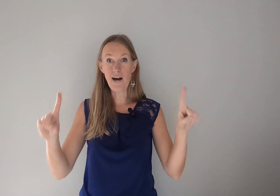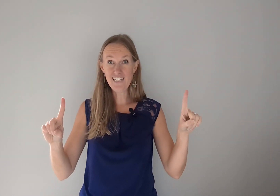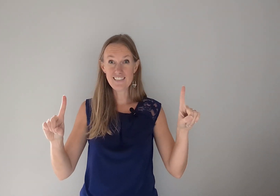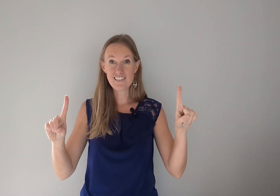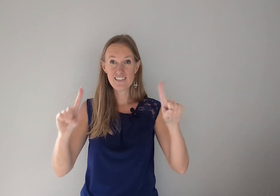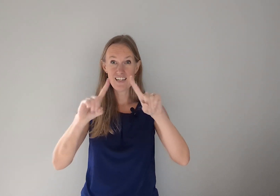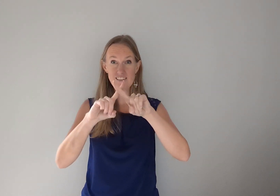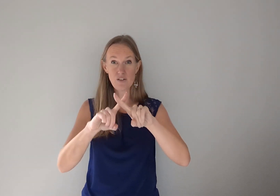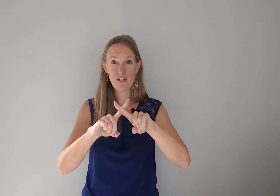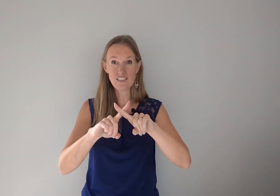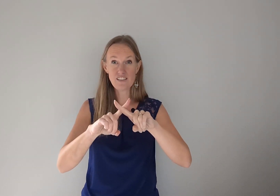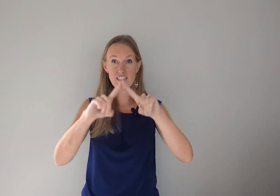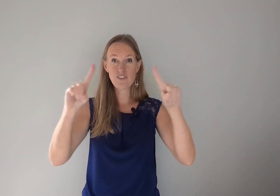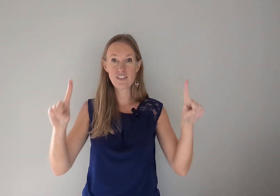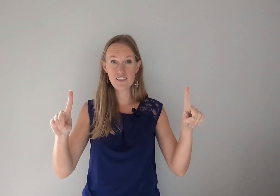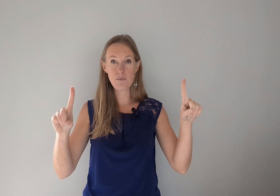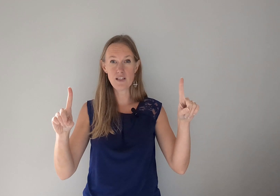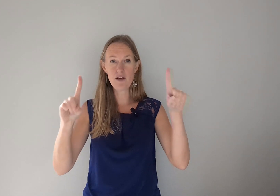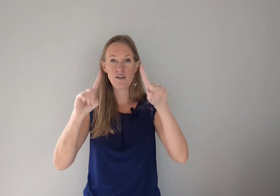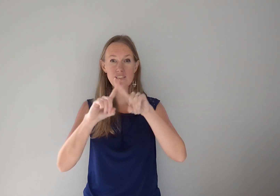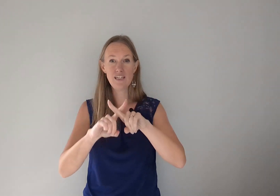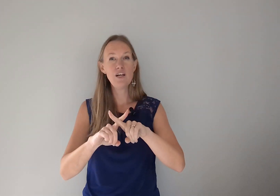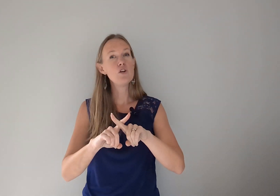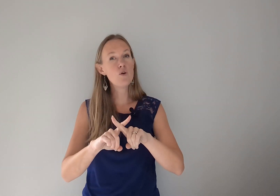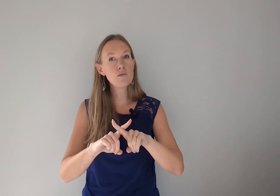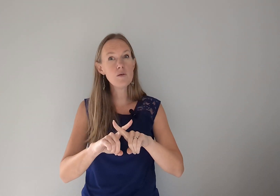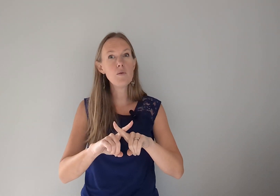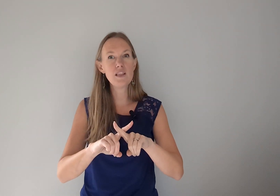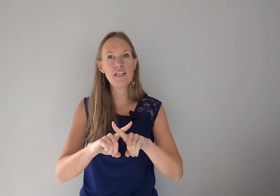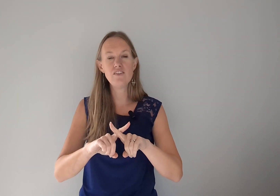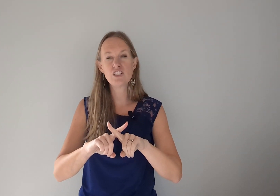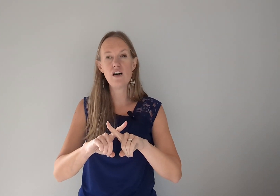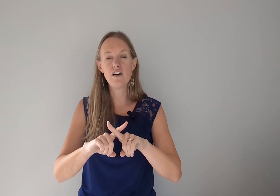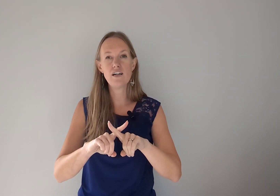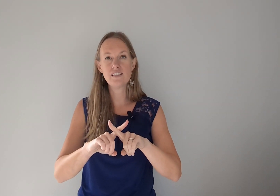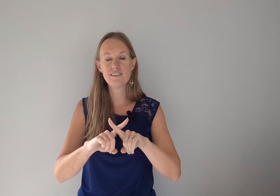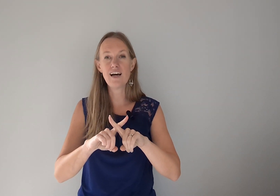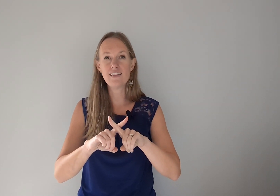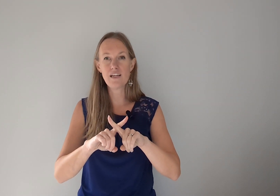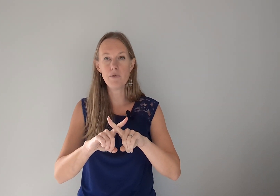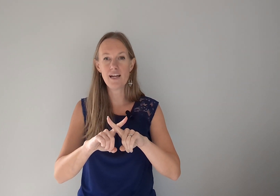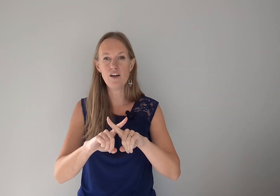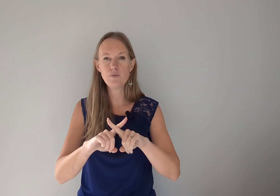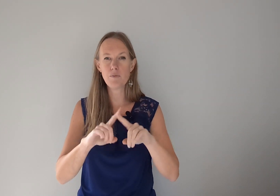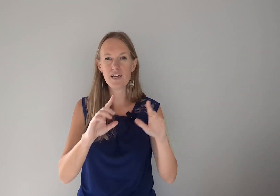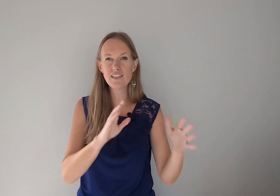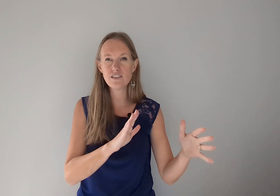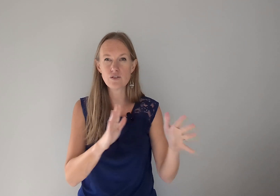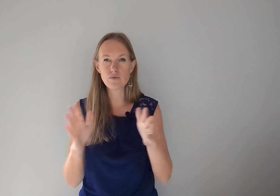But, okay, so cross your index fingers and then bring them out. Normally we would leave a sign like but out, but because there's a